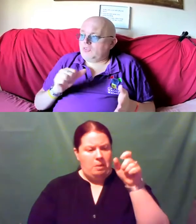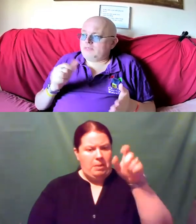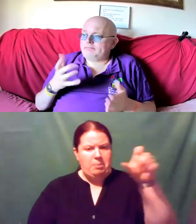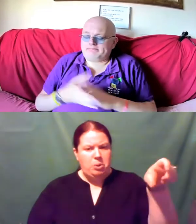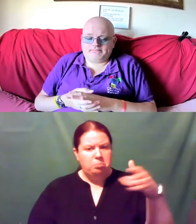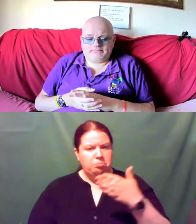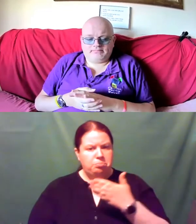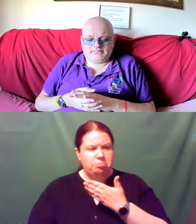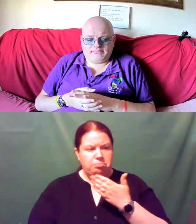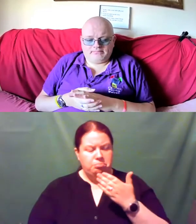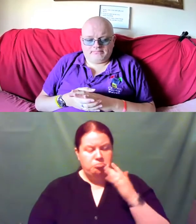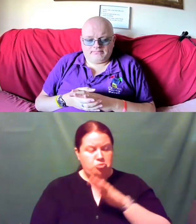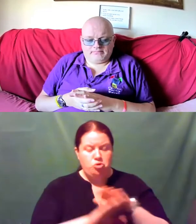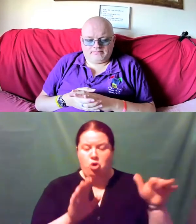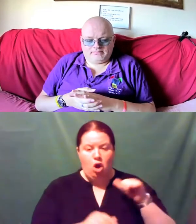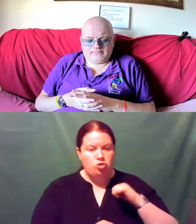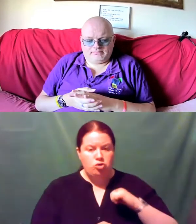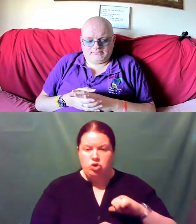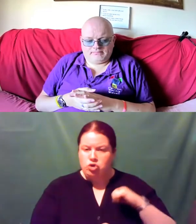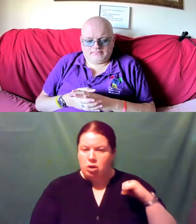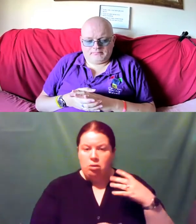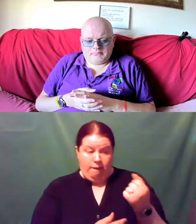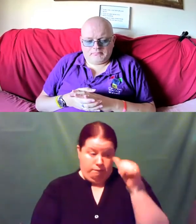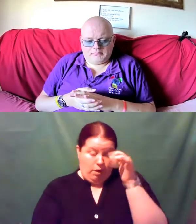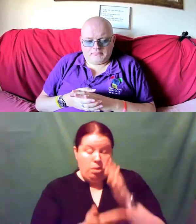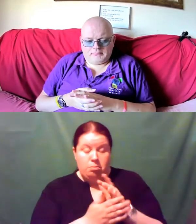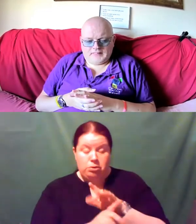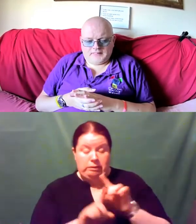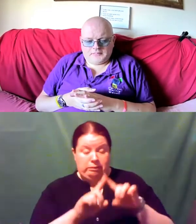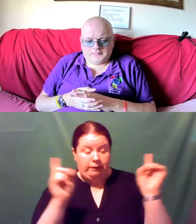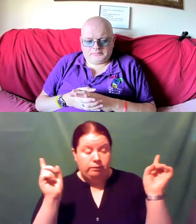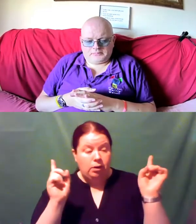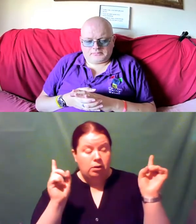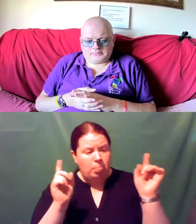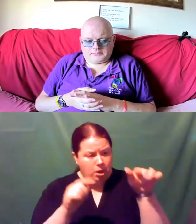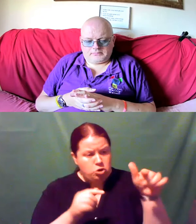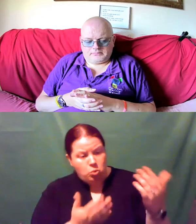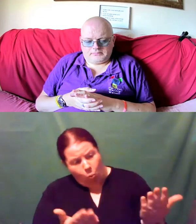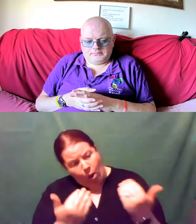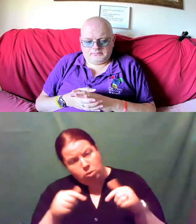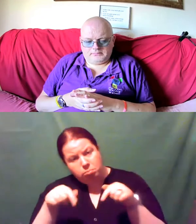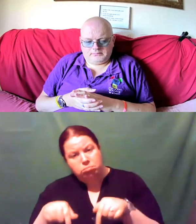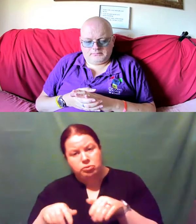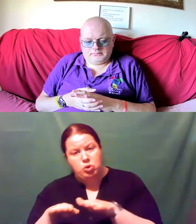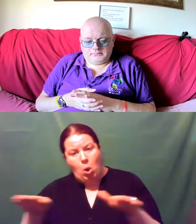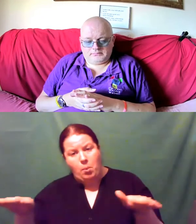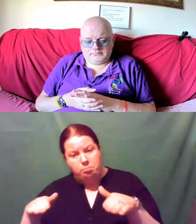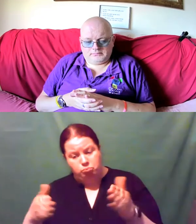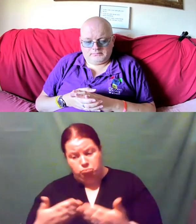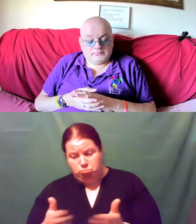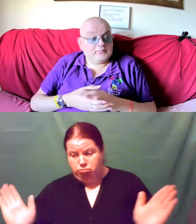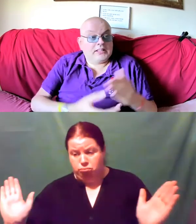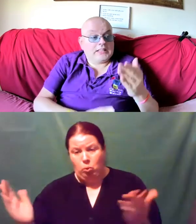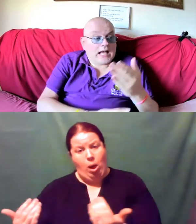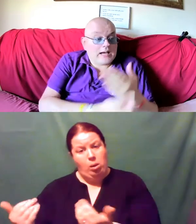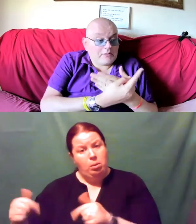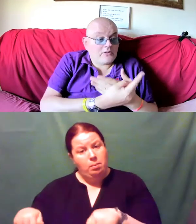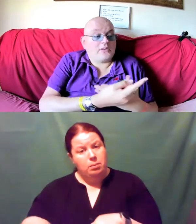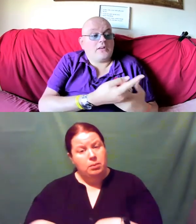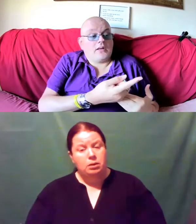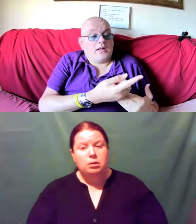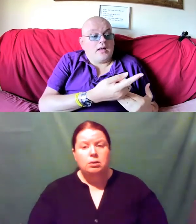faiths into the Open Table network? It's a question that's been asked in the... Yeah. Well, I mean, it has happened. I mean, there's I